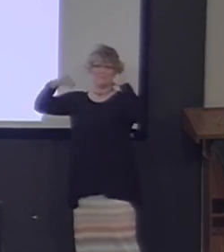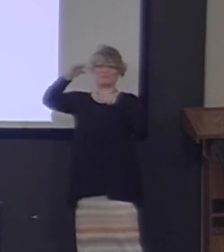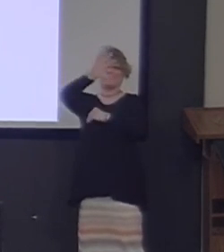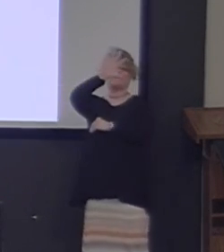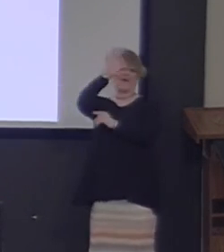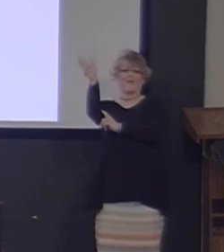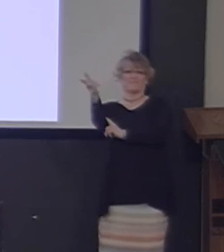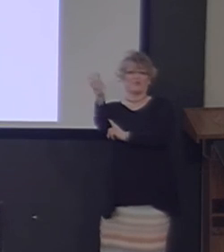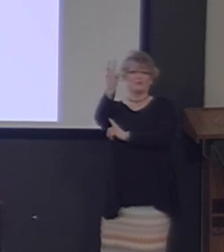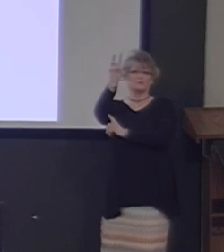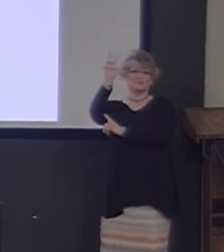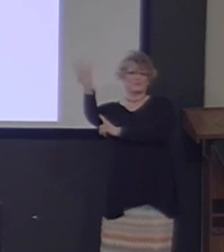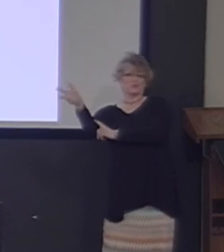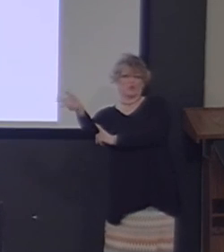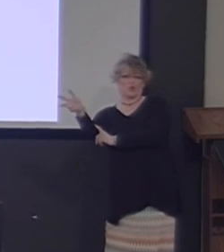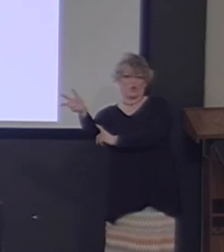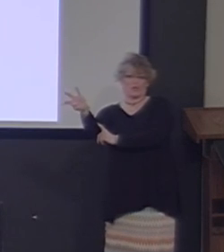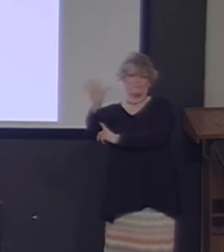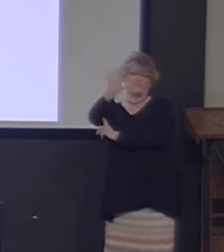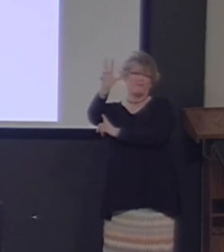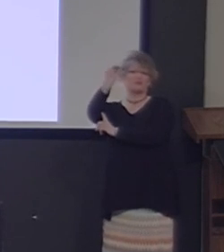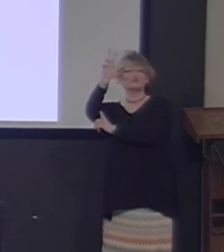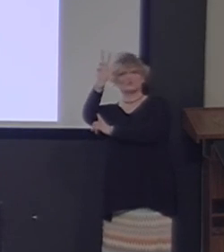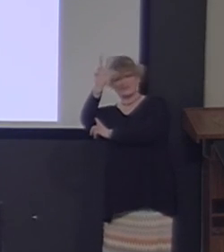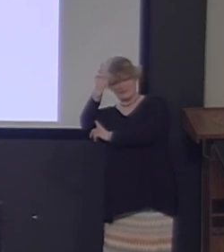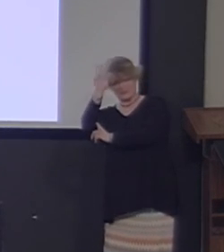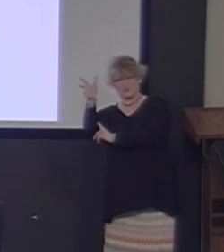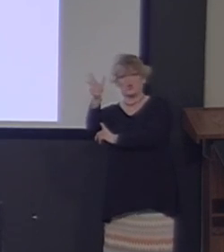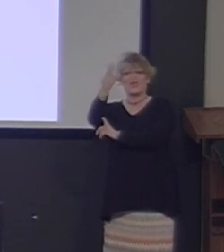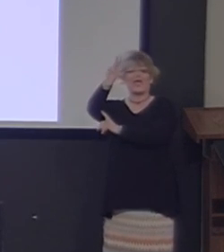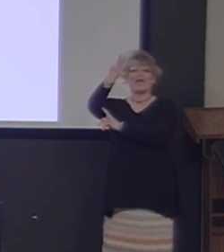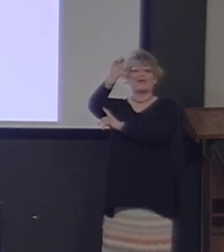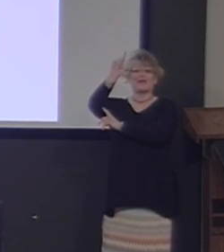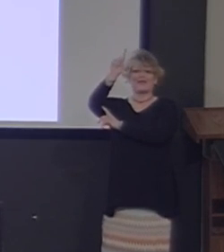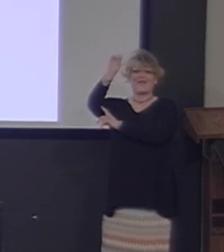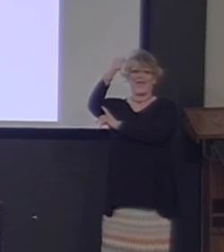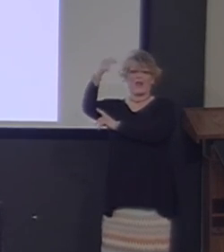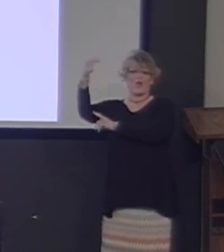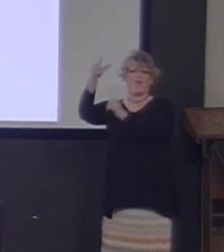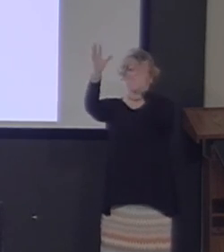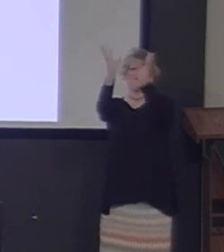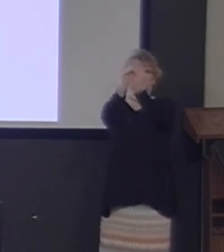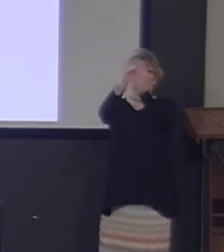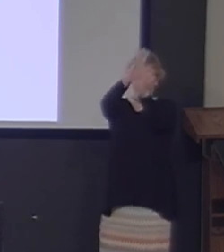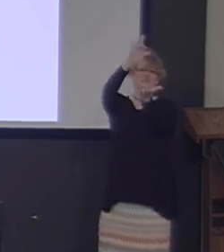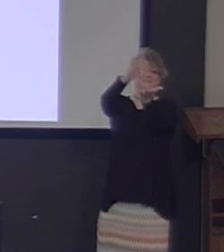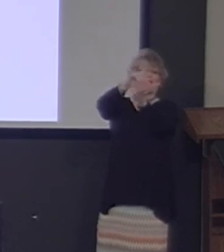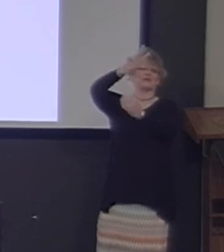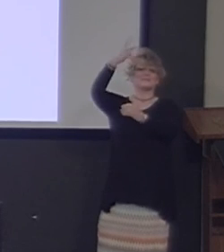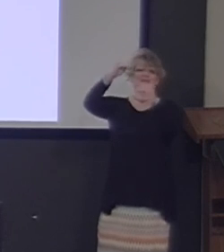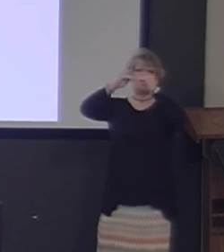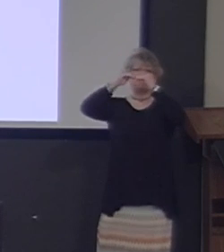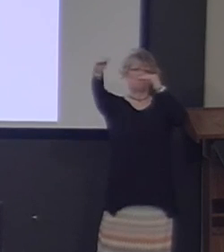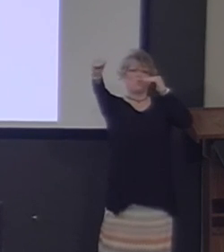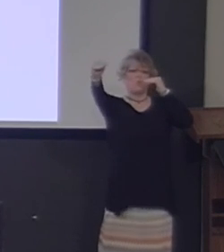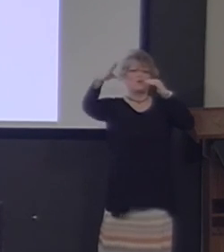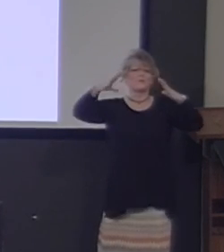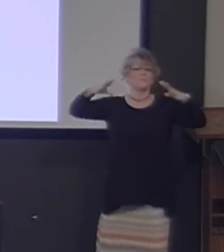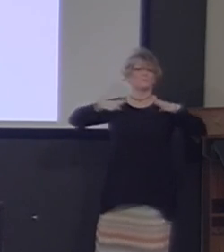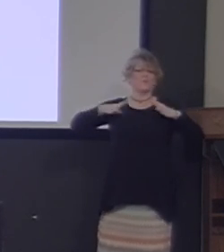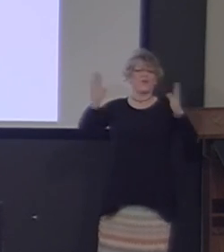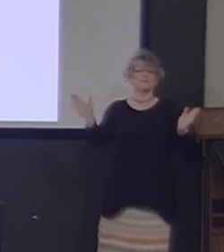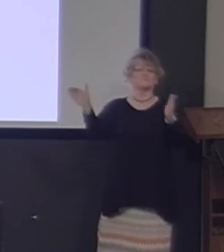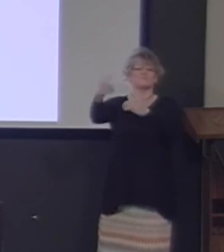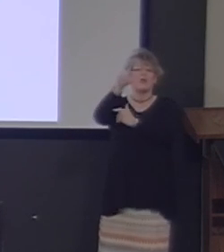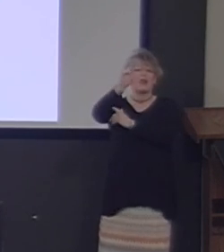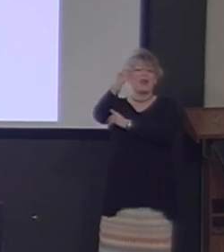For those of you in the audience, we do have a reception from 5:30 to 6:30 over at the Kellogg Conference Center upstairs